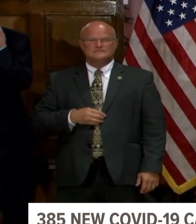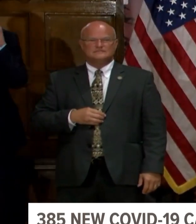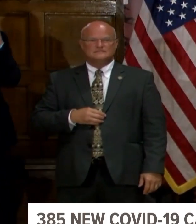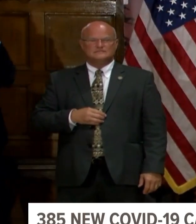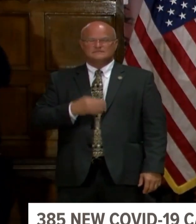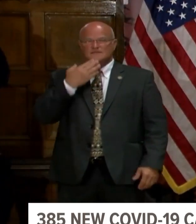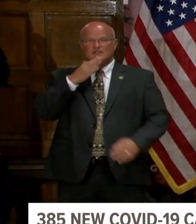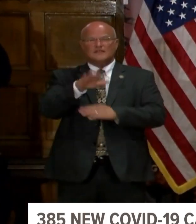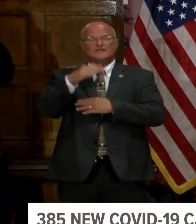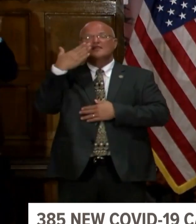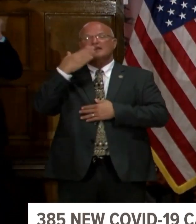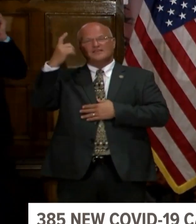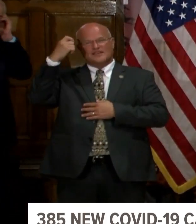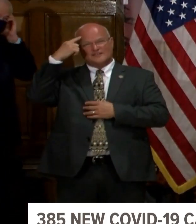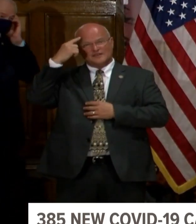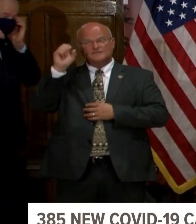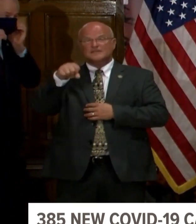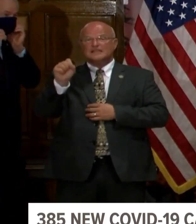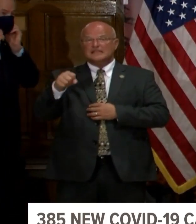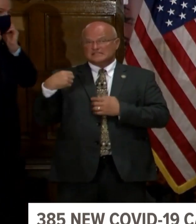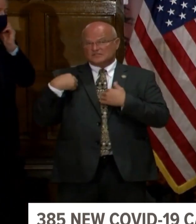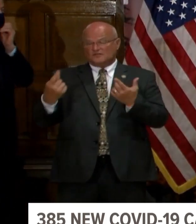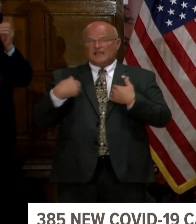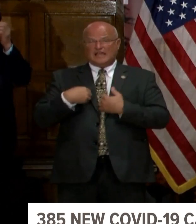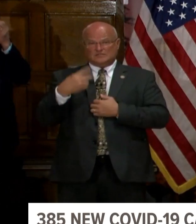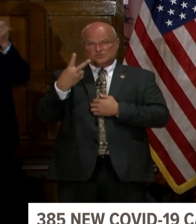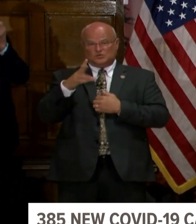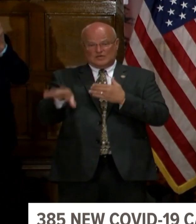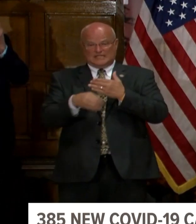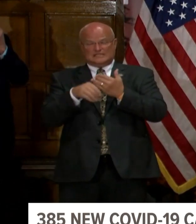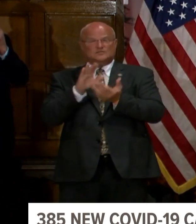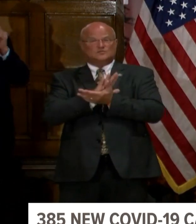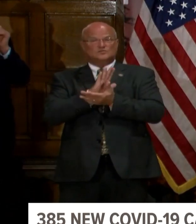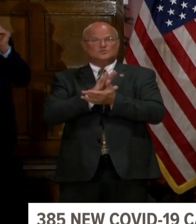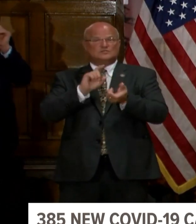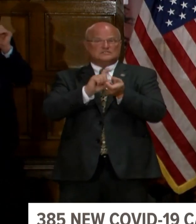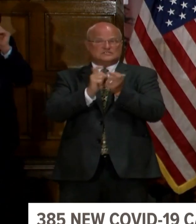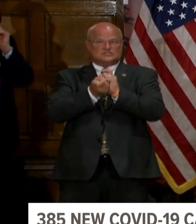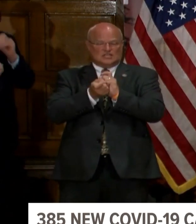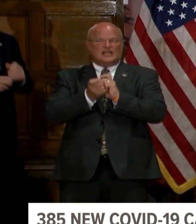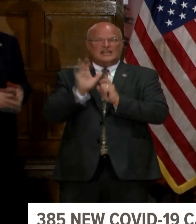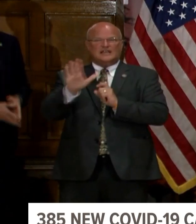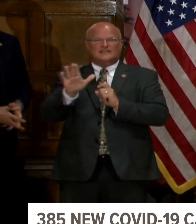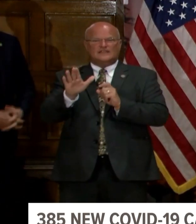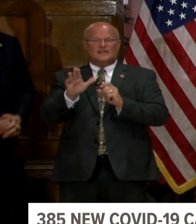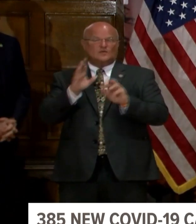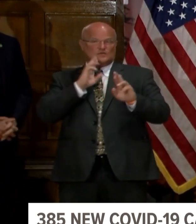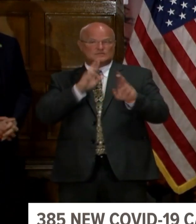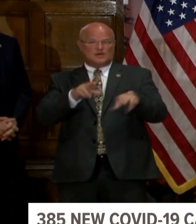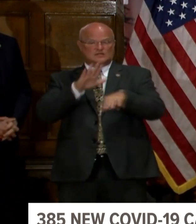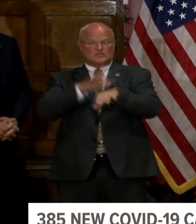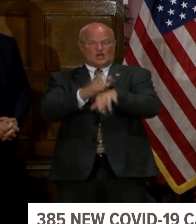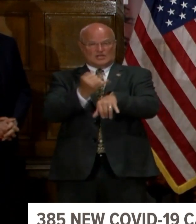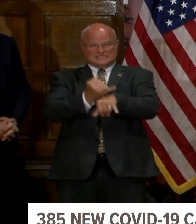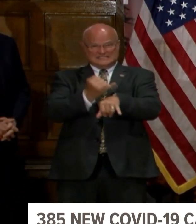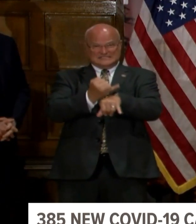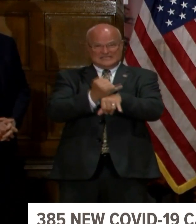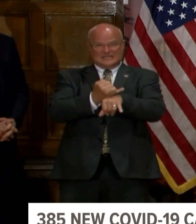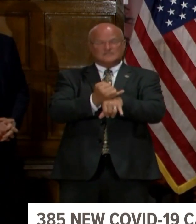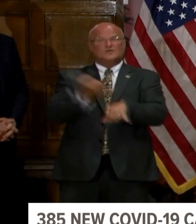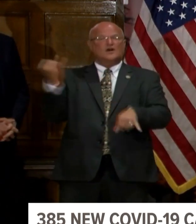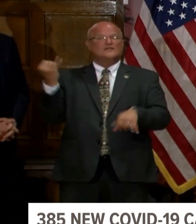Good afternoon. Thank you, Governor. Yes, so far we've had 2 additional schools that have had to modify their response to on-site